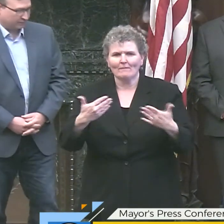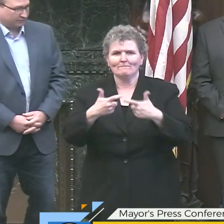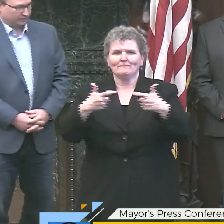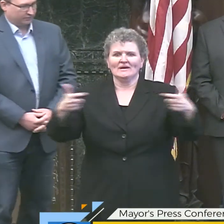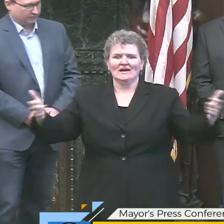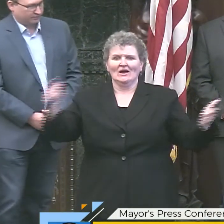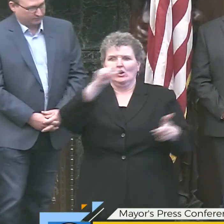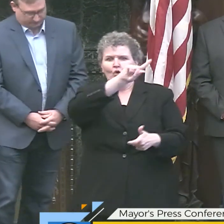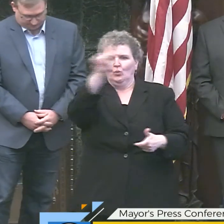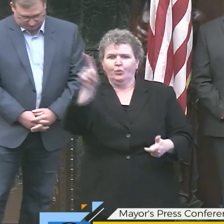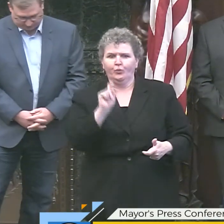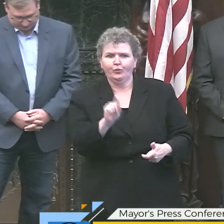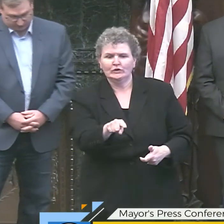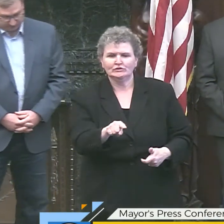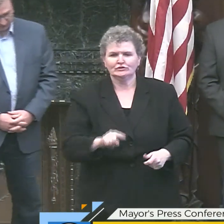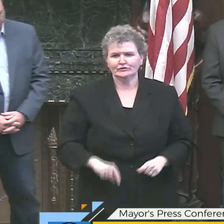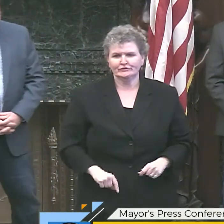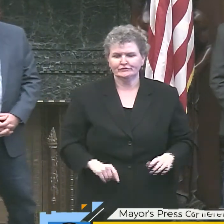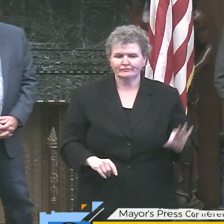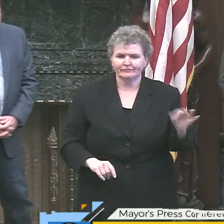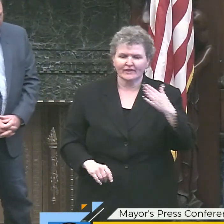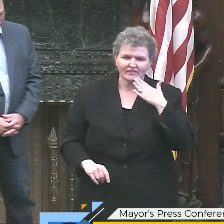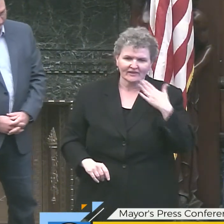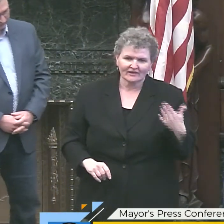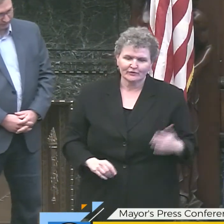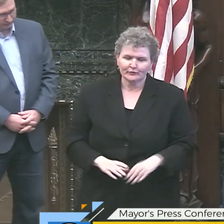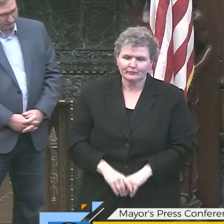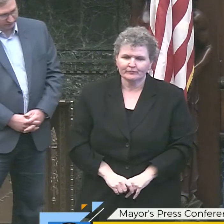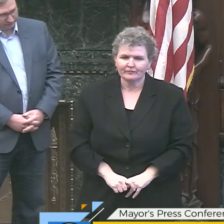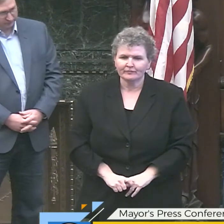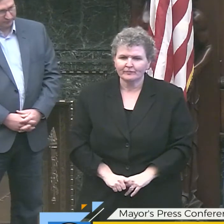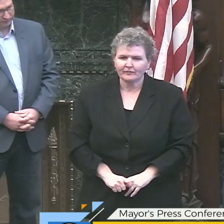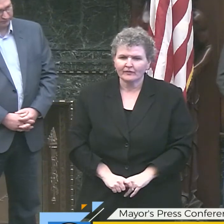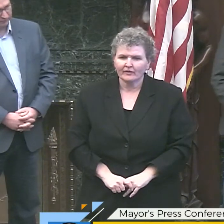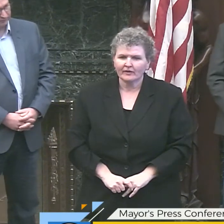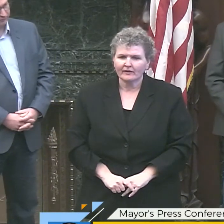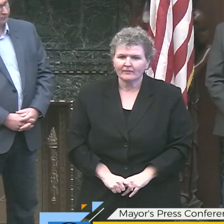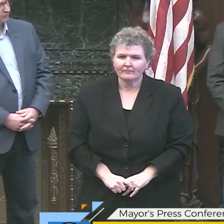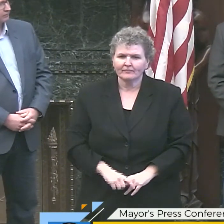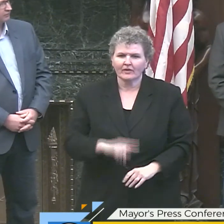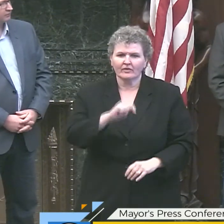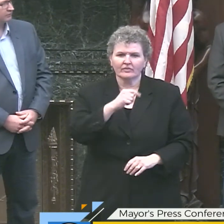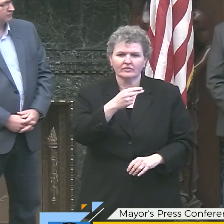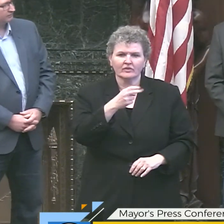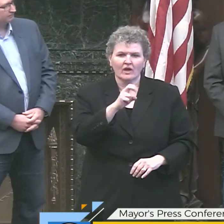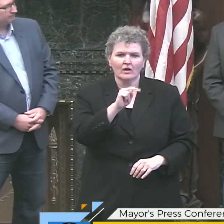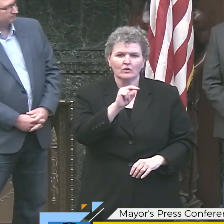Okay, now we are going to Dale Mazzacappa with the notebook. You are now unmuted.